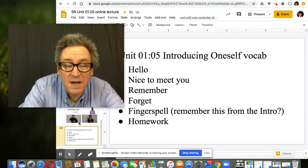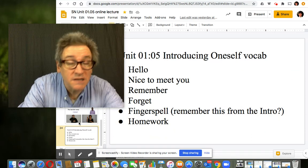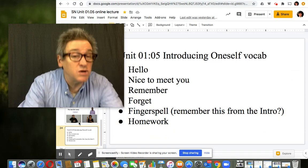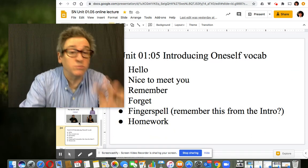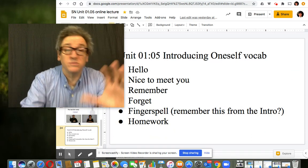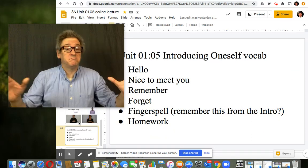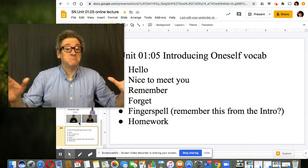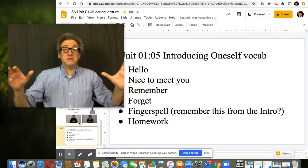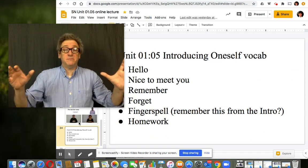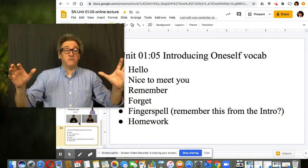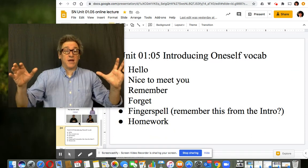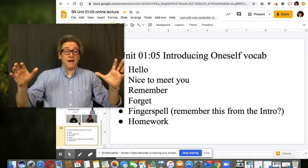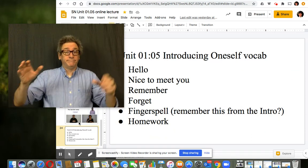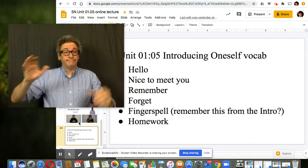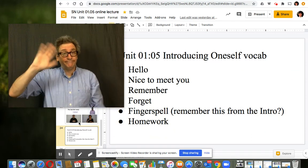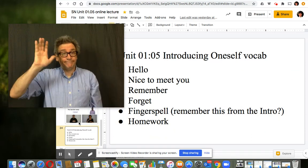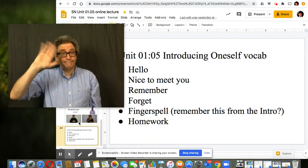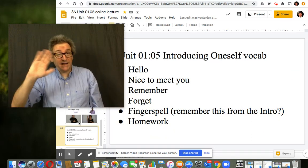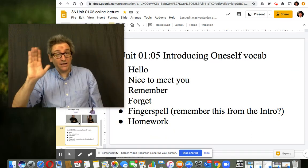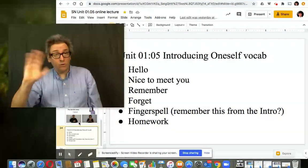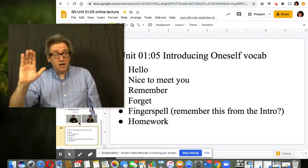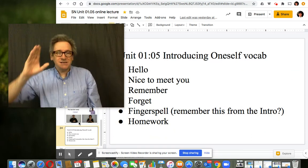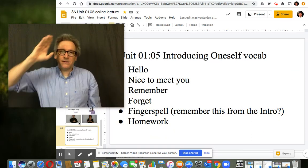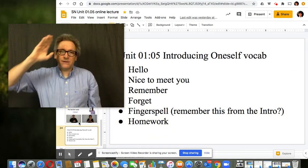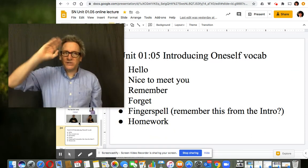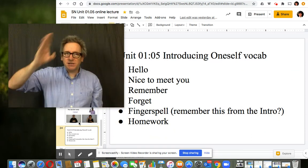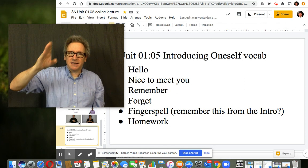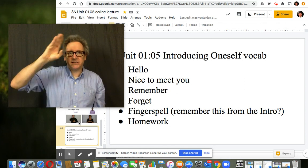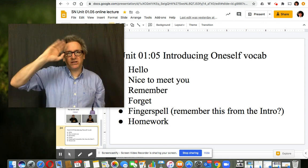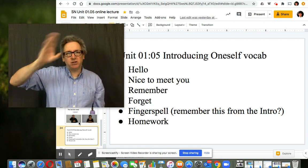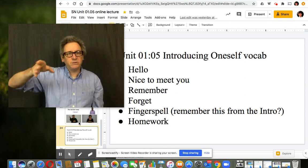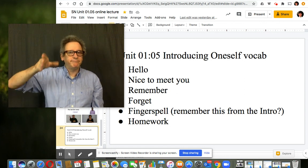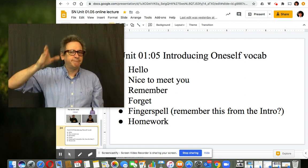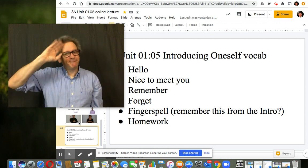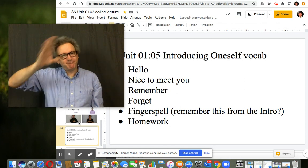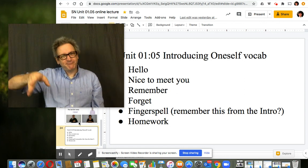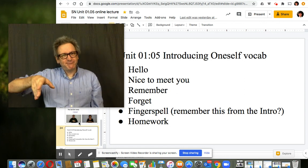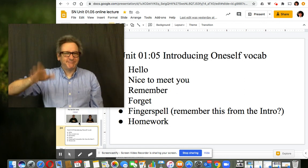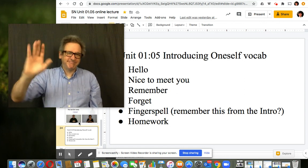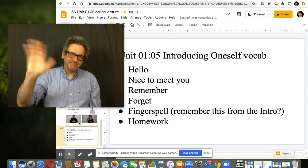So simple vocab. Hello. Sometimes you'll see like a salute.